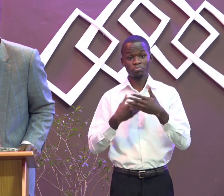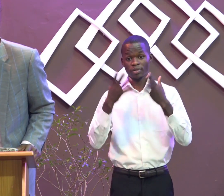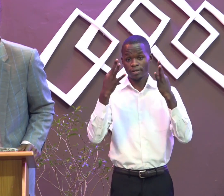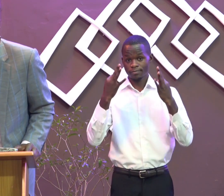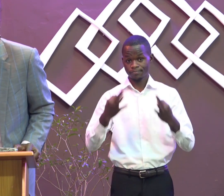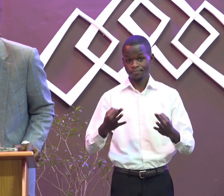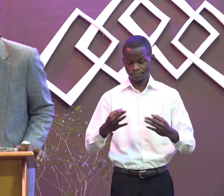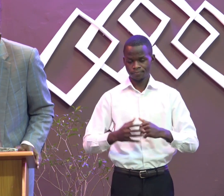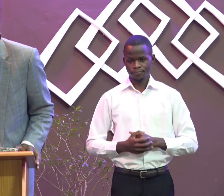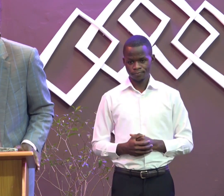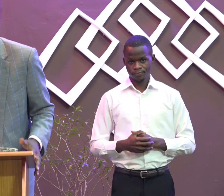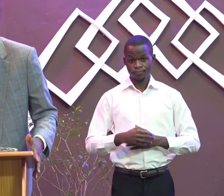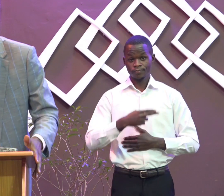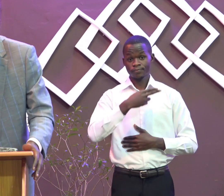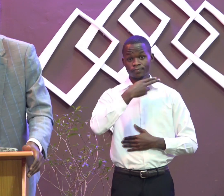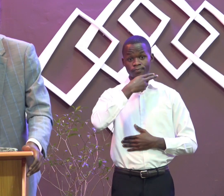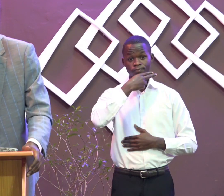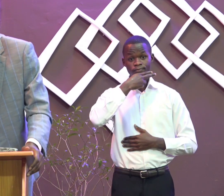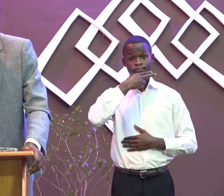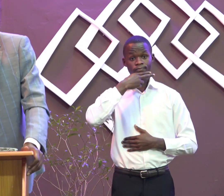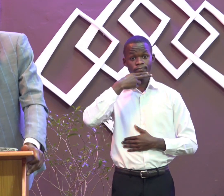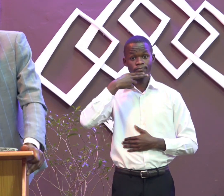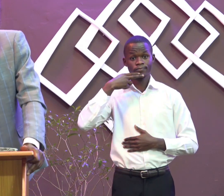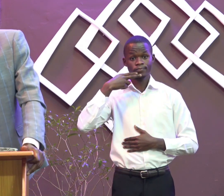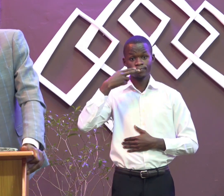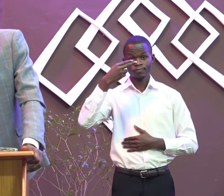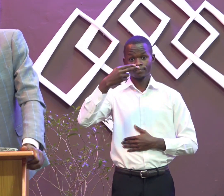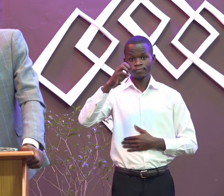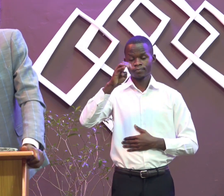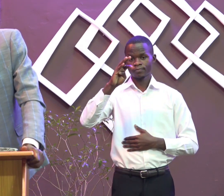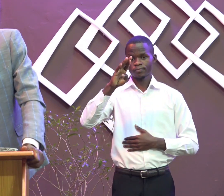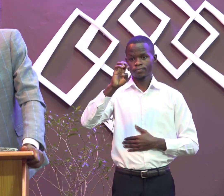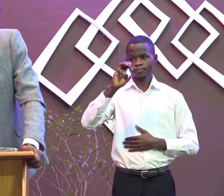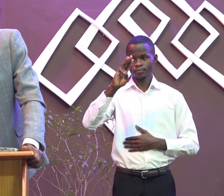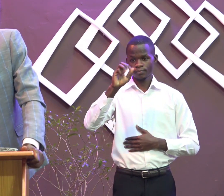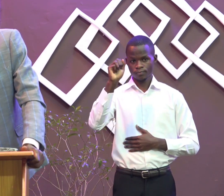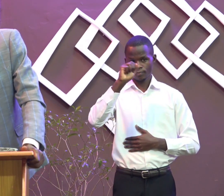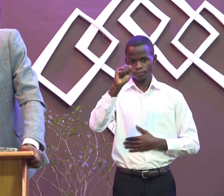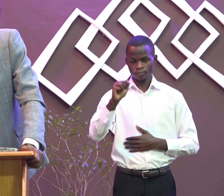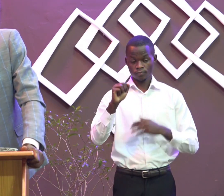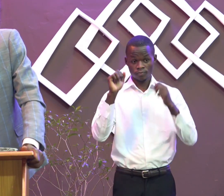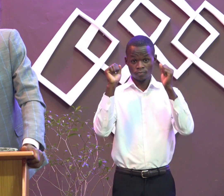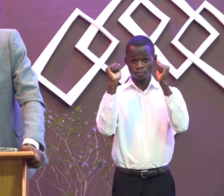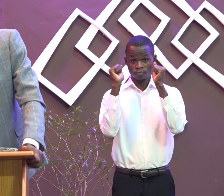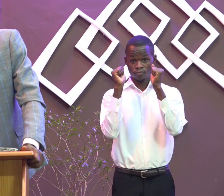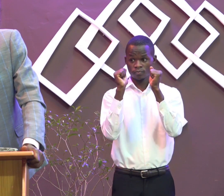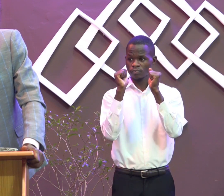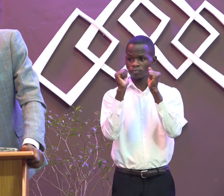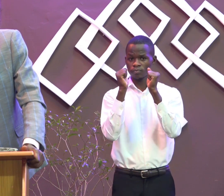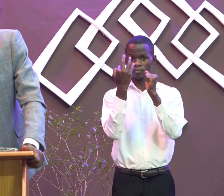ni esura ekumi nesatu olunyiruno tugenda kubeera lwa kumi na